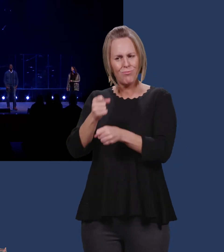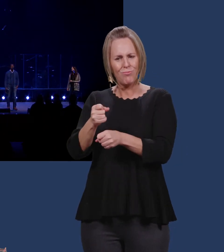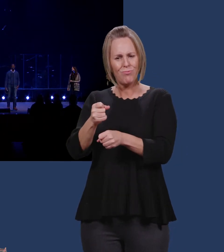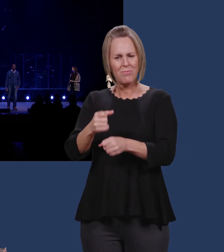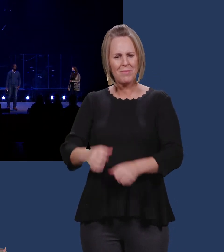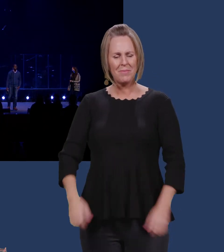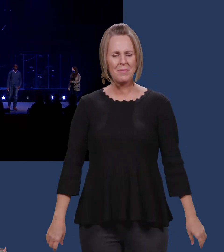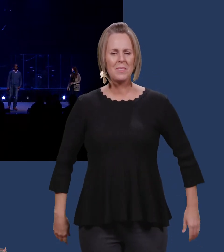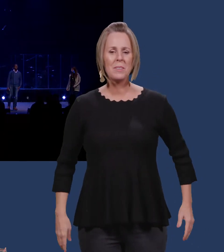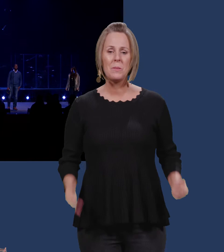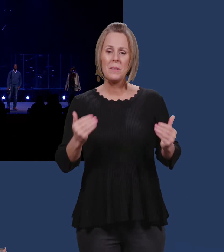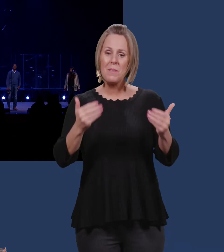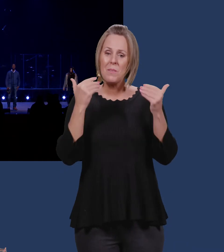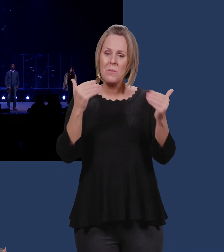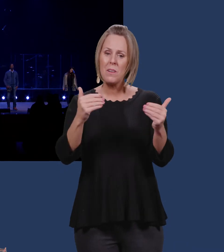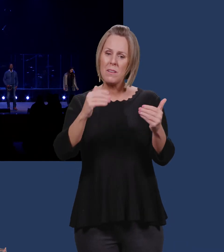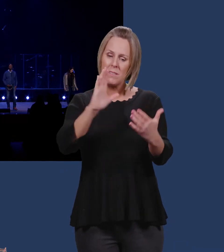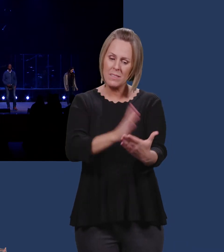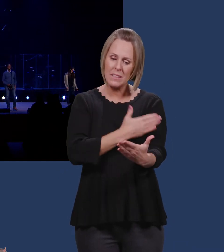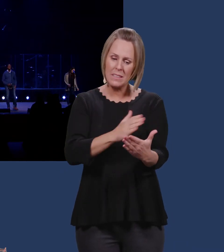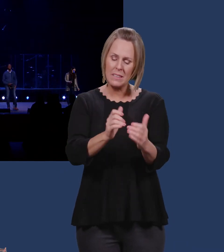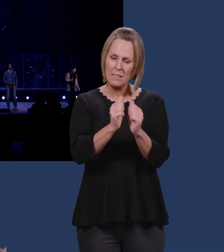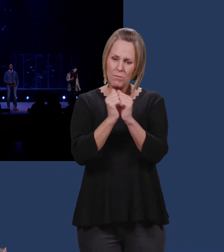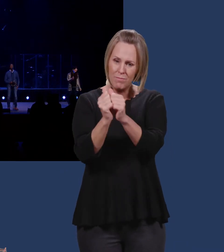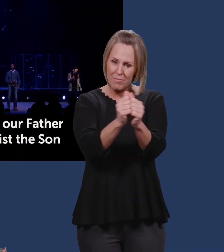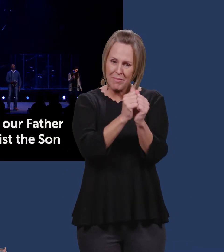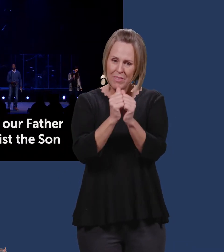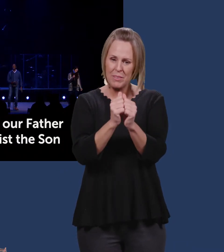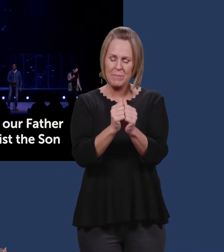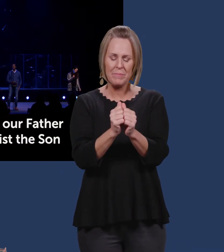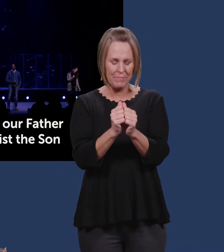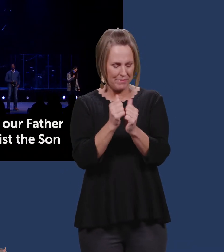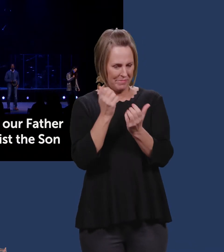One church, let's sing this together, united. We believe.